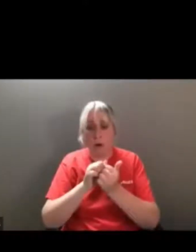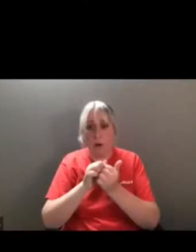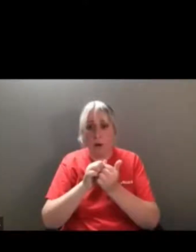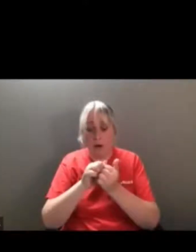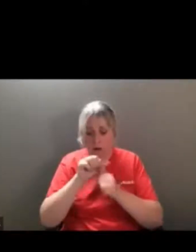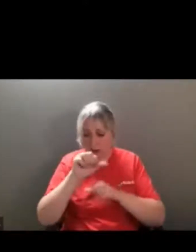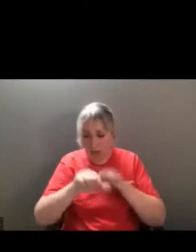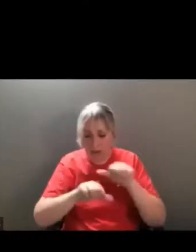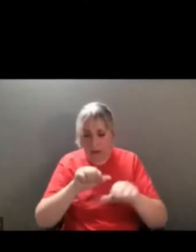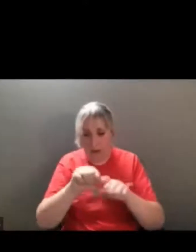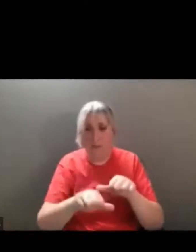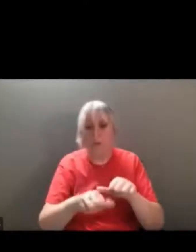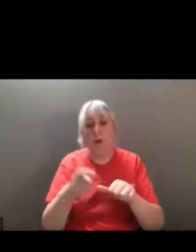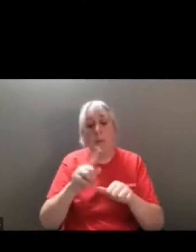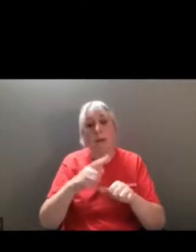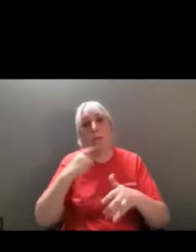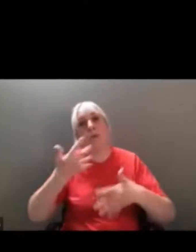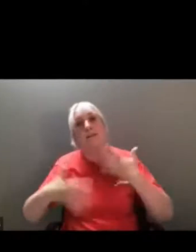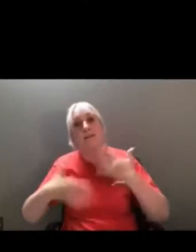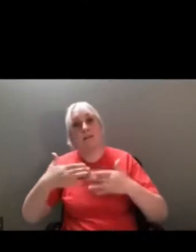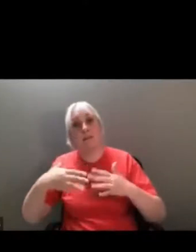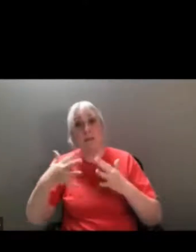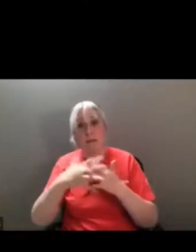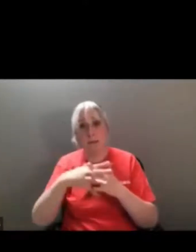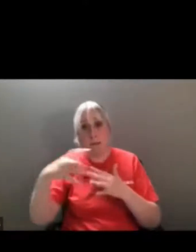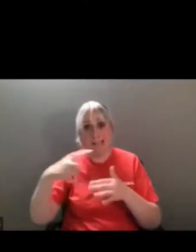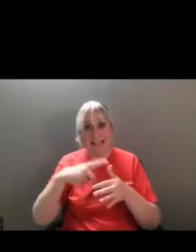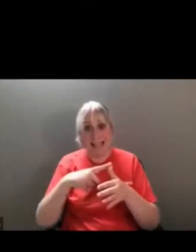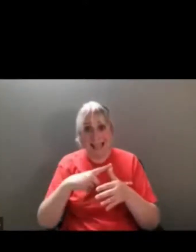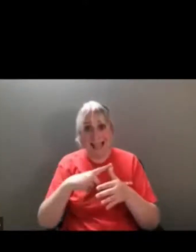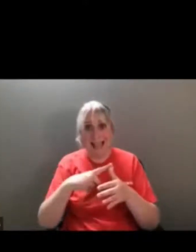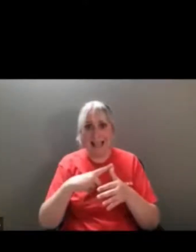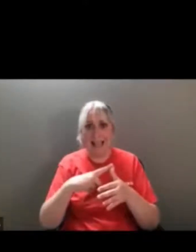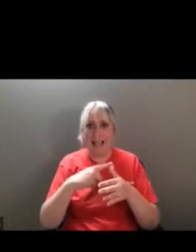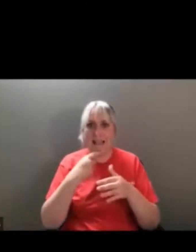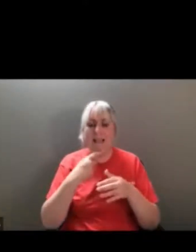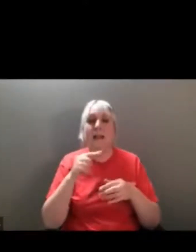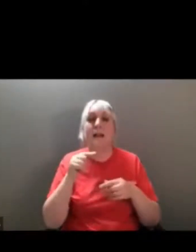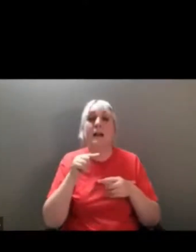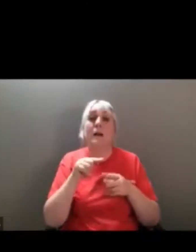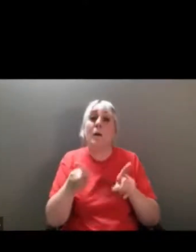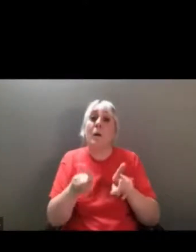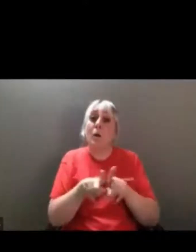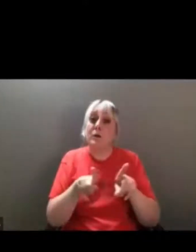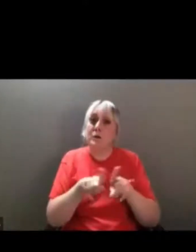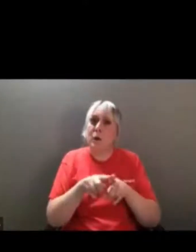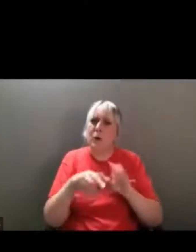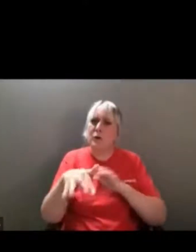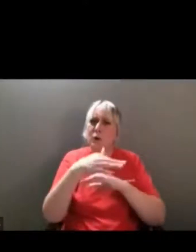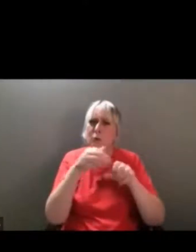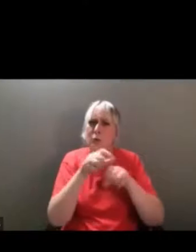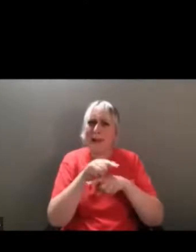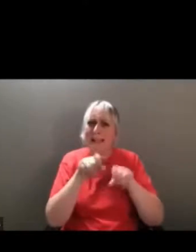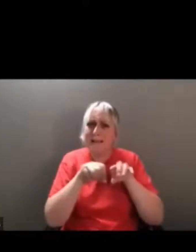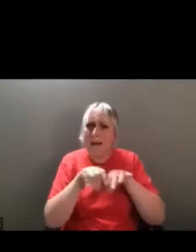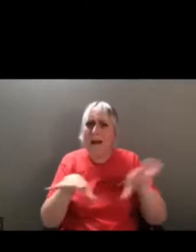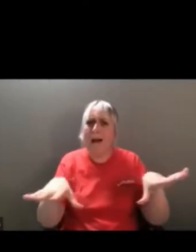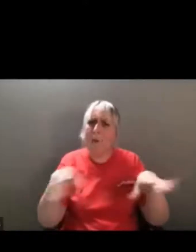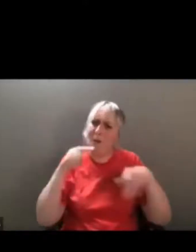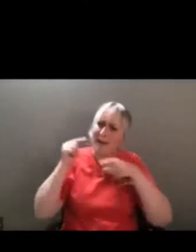of the WCA, which appeared on Newsnight, and social media activities targeting Atos and the Department for Work and